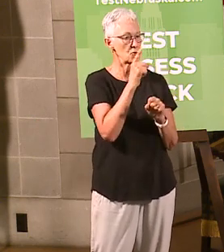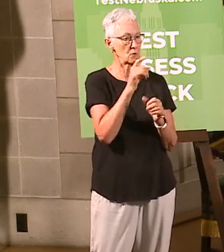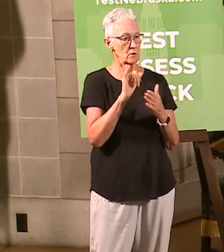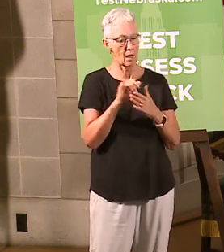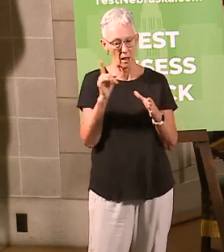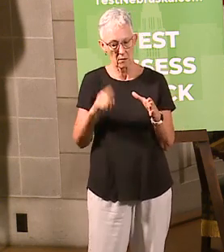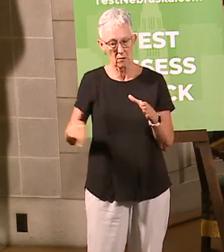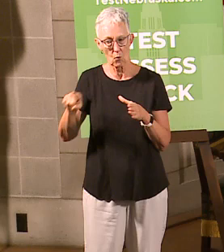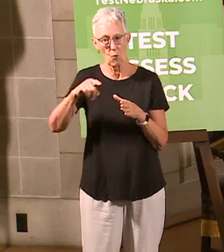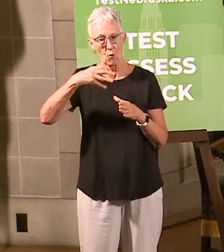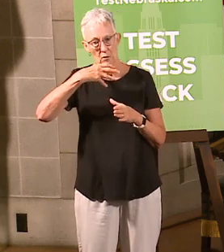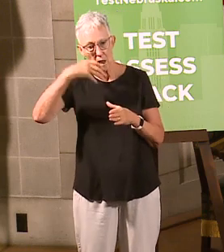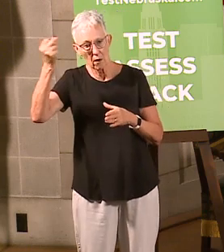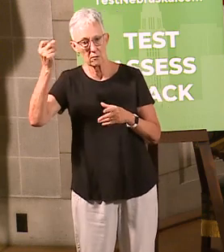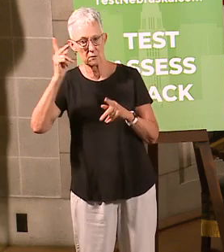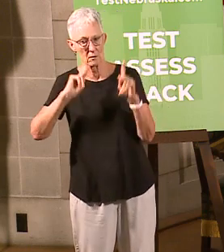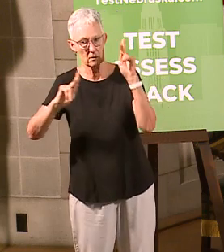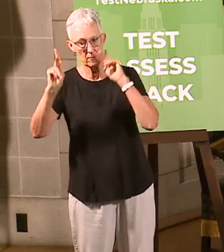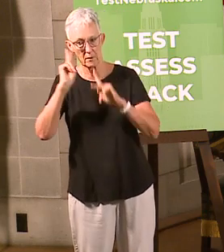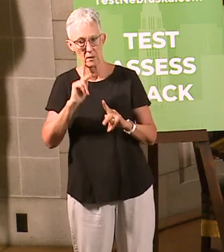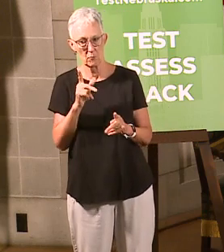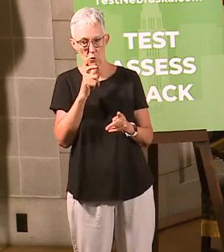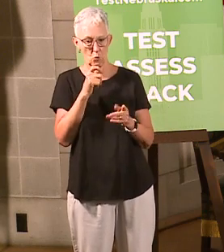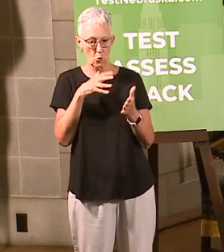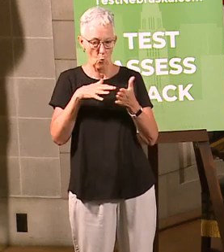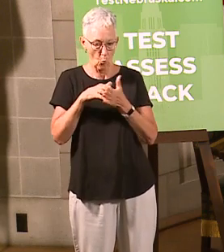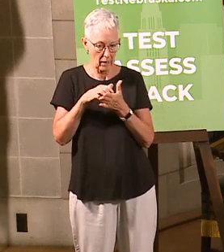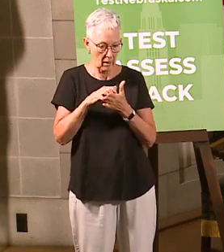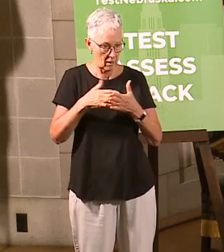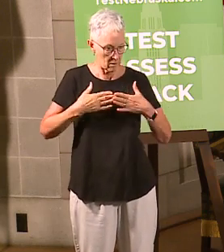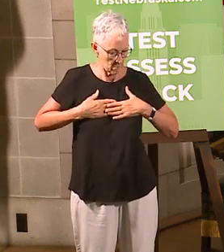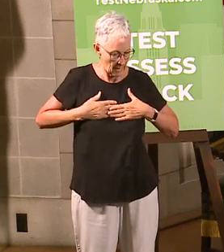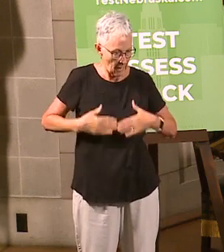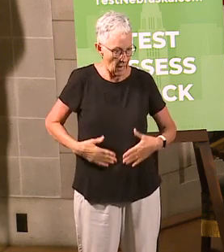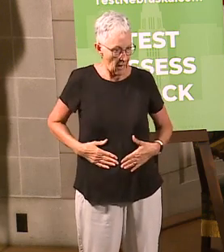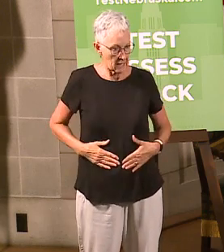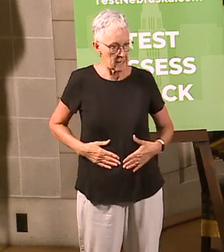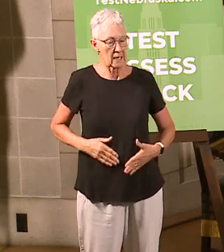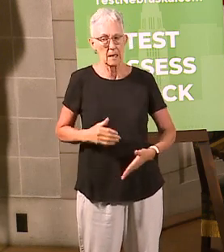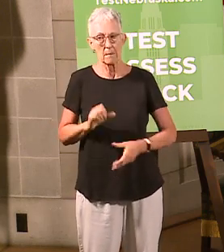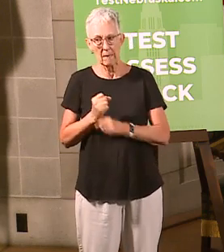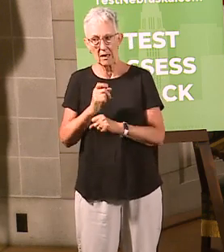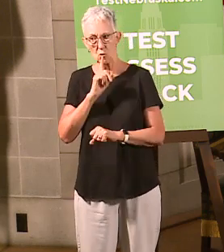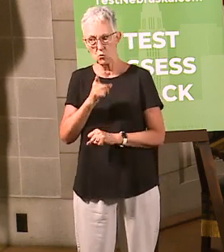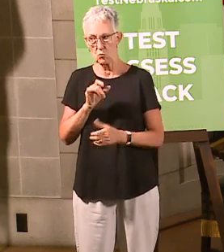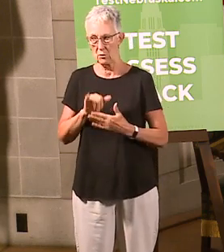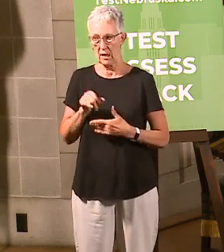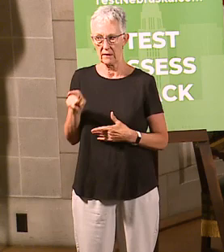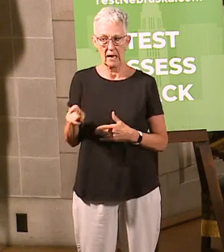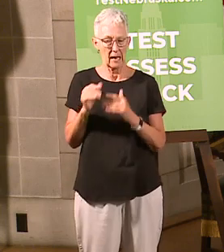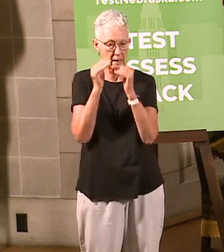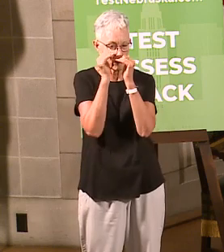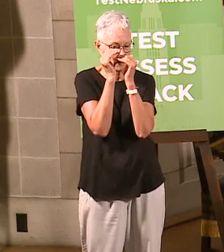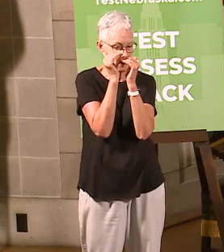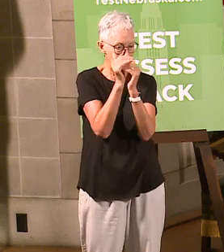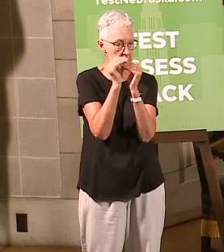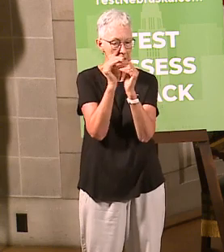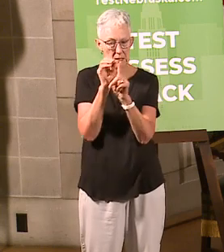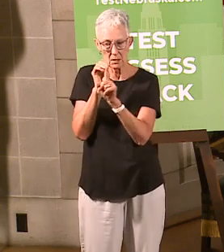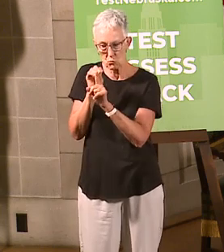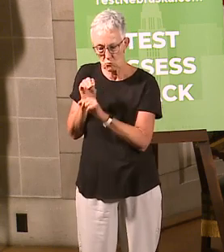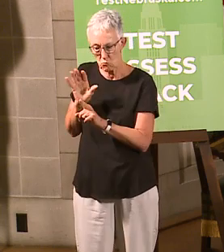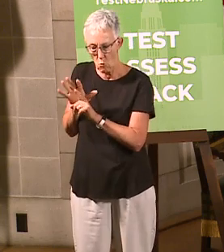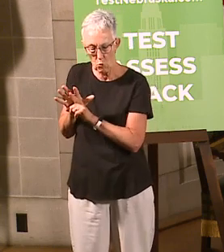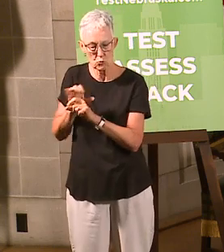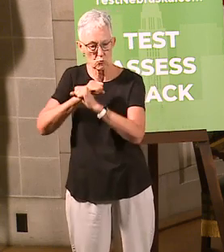in our long-term care facilities, we really try and make sure that they're limited exposure and try and help protect